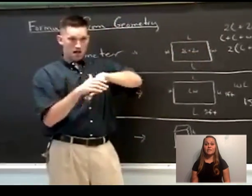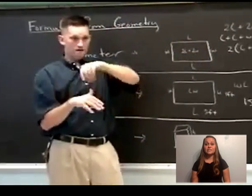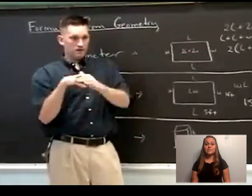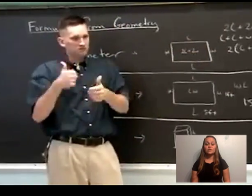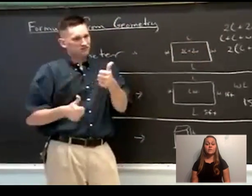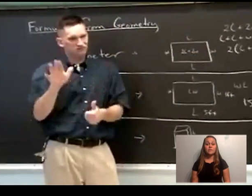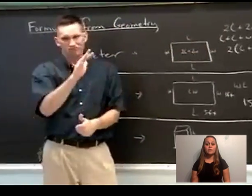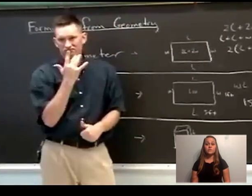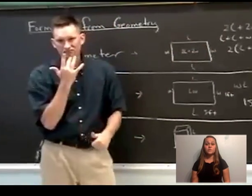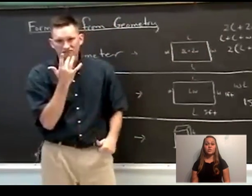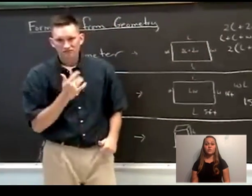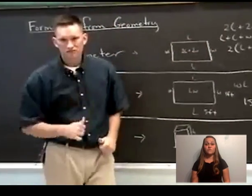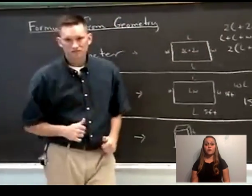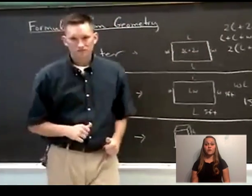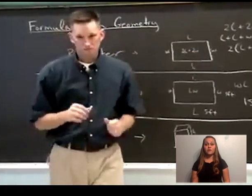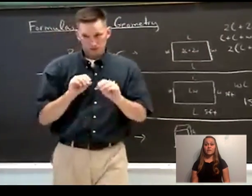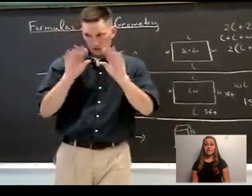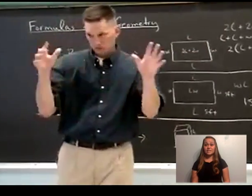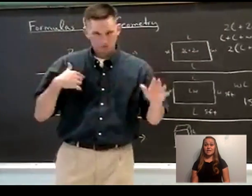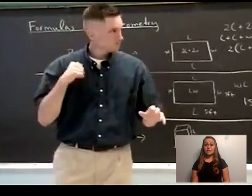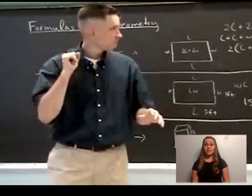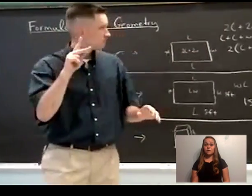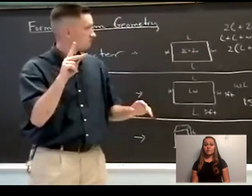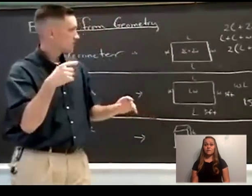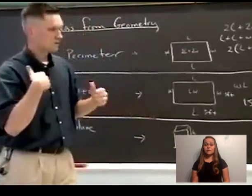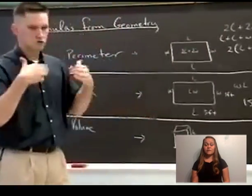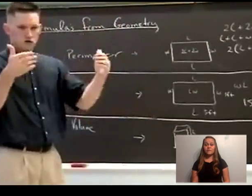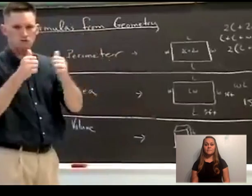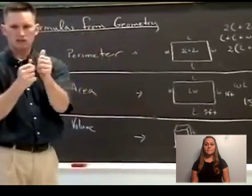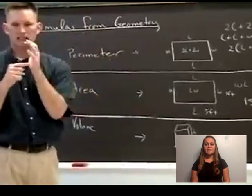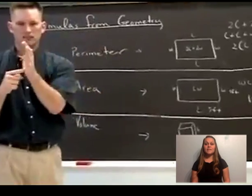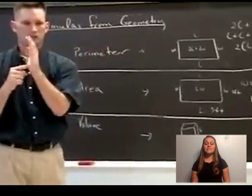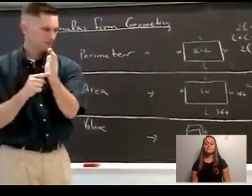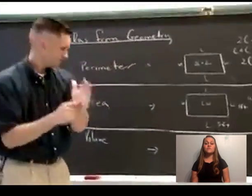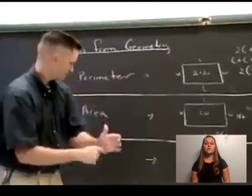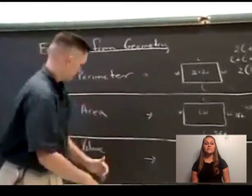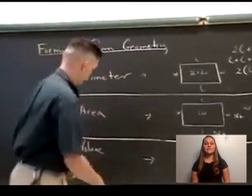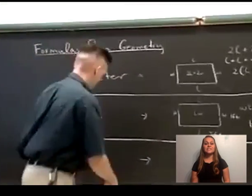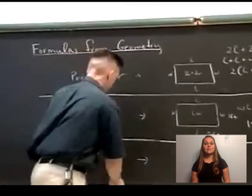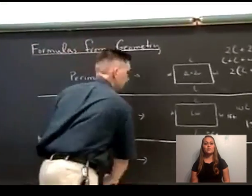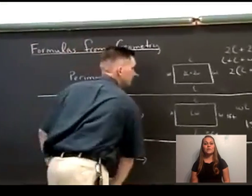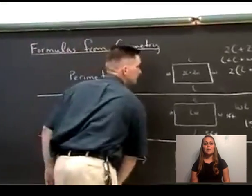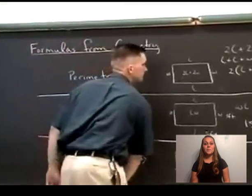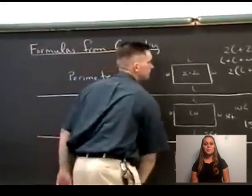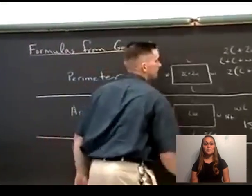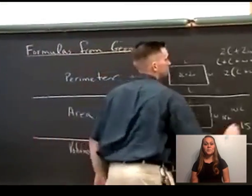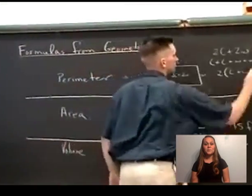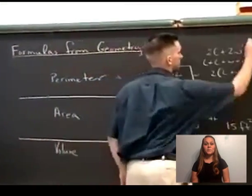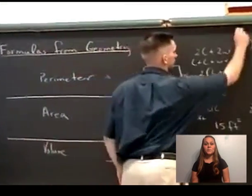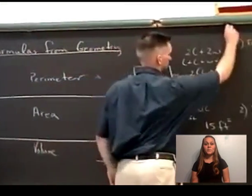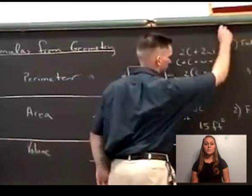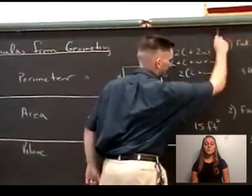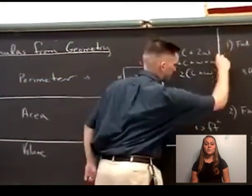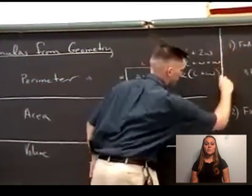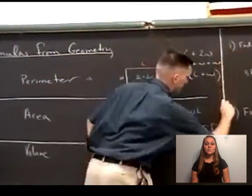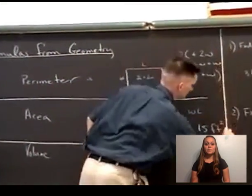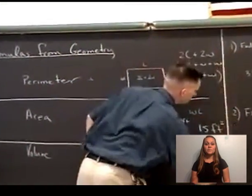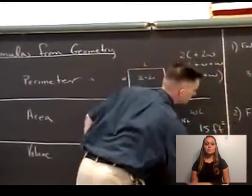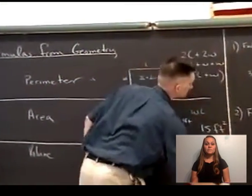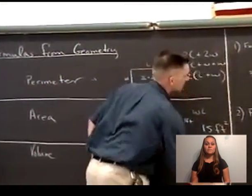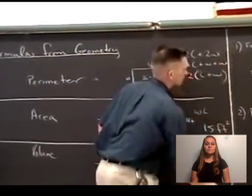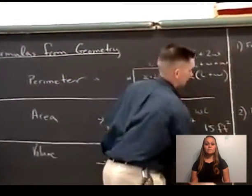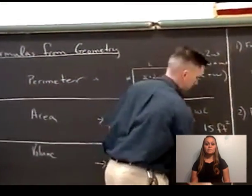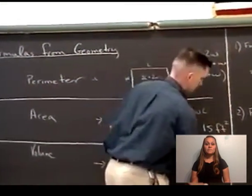three ways. You can pick which one you prefer. Is that clear? I'd like to move on with an example now.